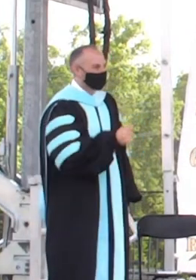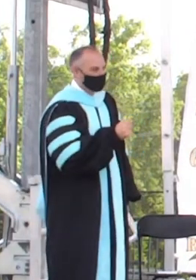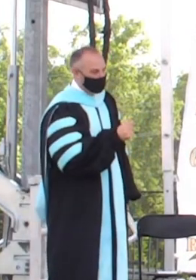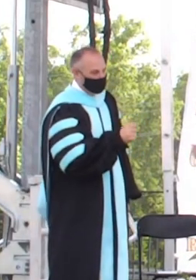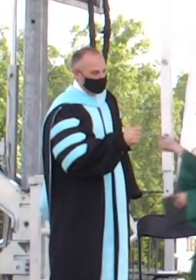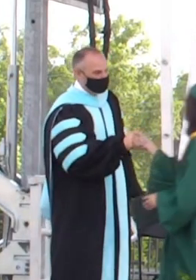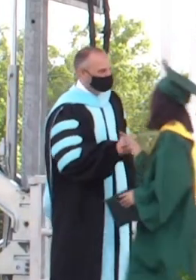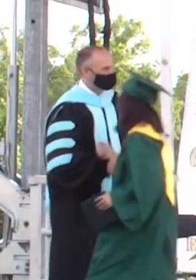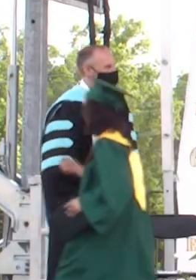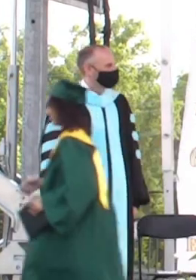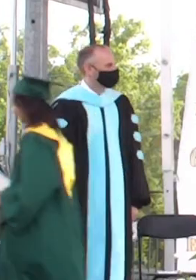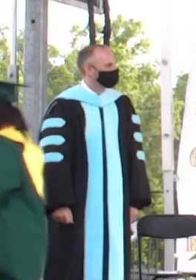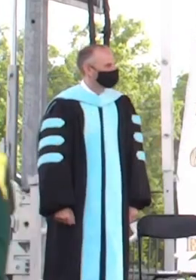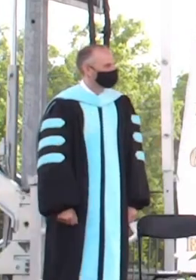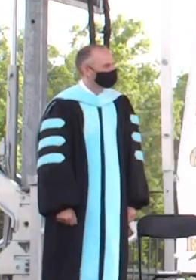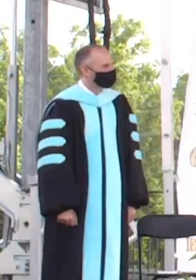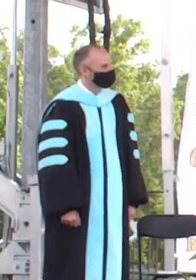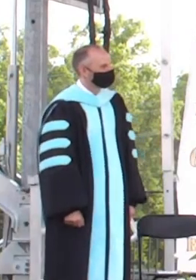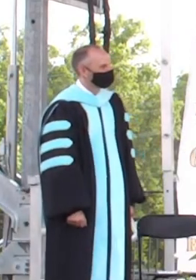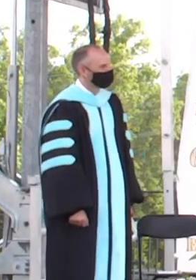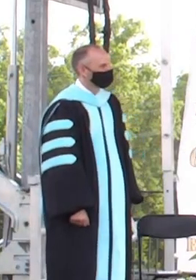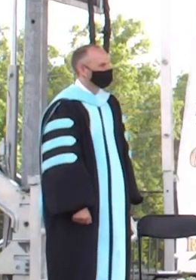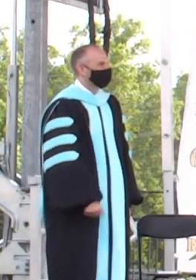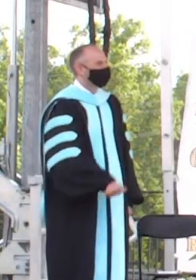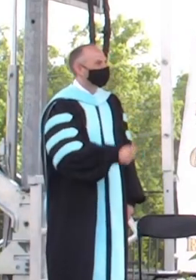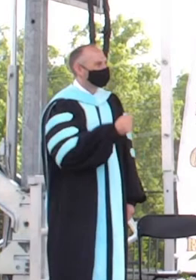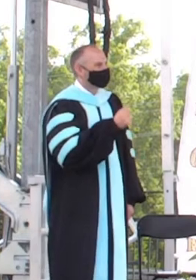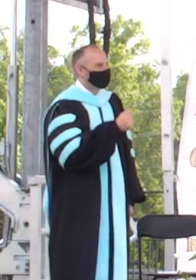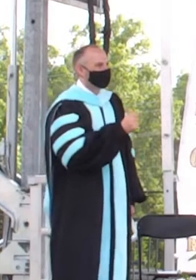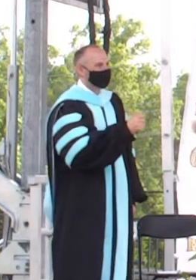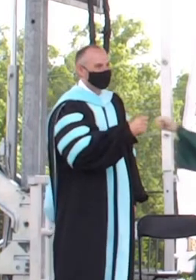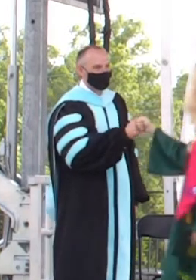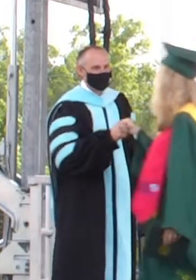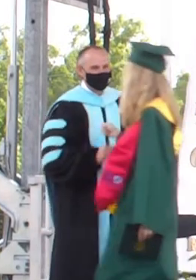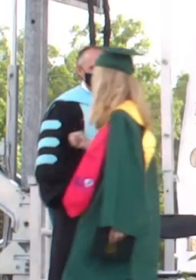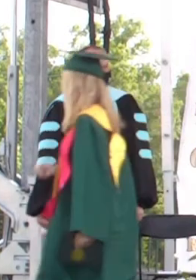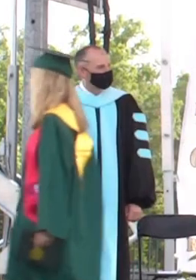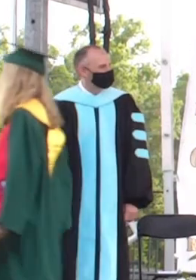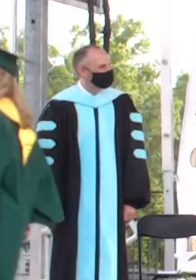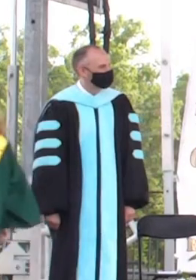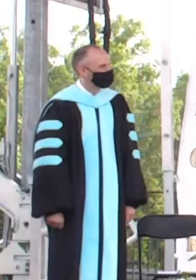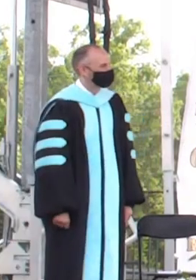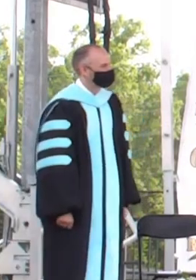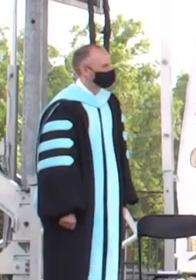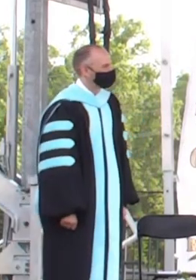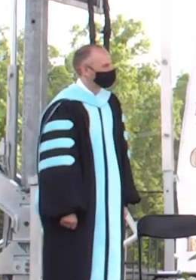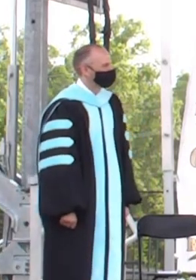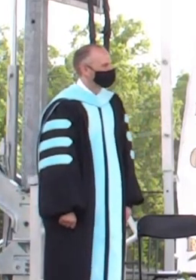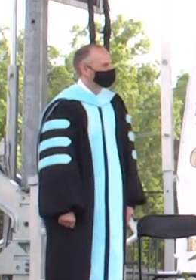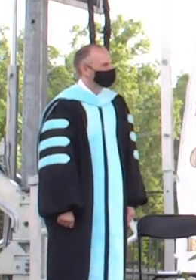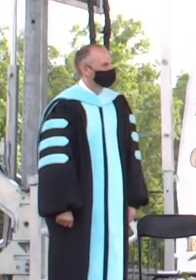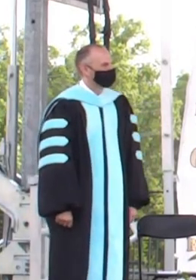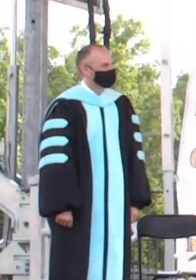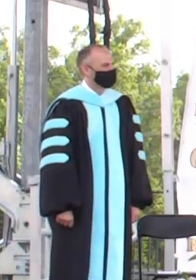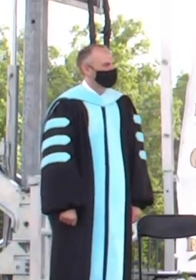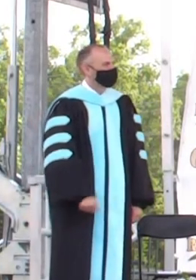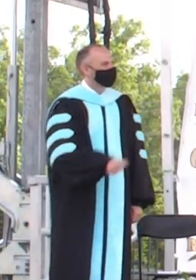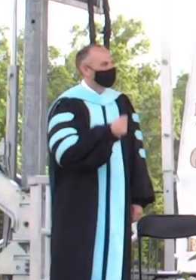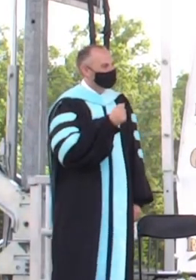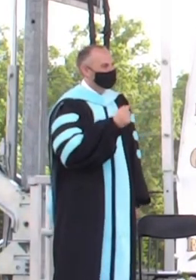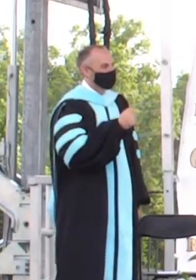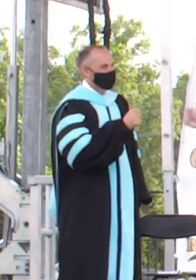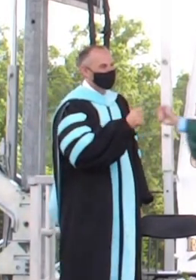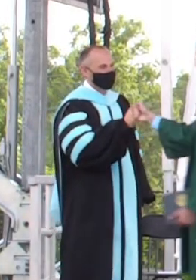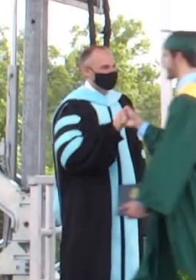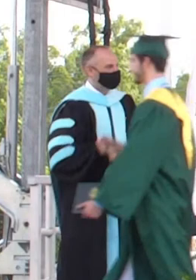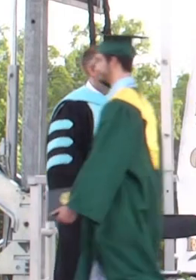Jaden Donna Hilton, honor graduate, immersion graduate. Preston Thomas Jaycox. Adam Harrison